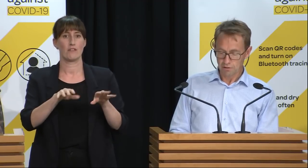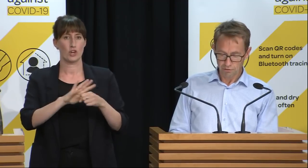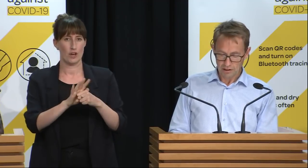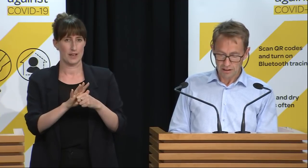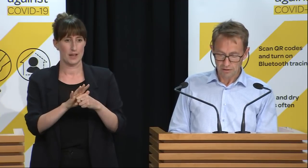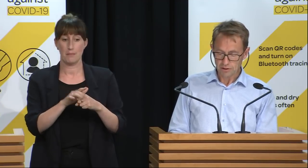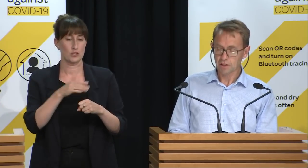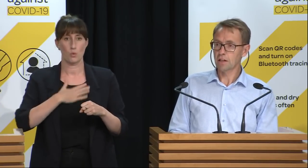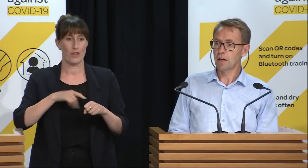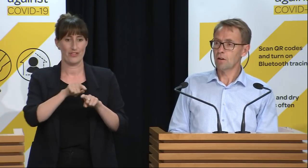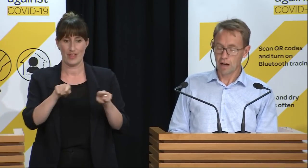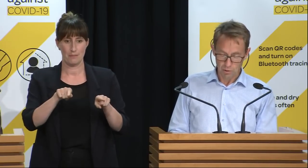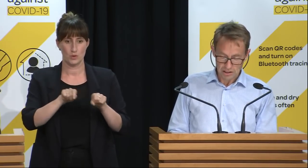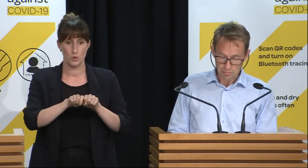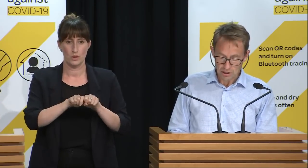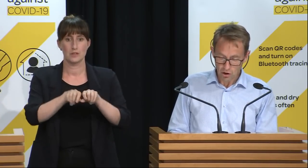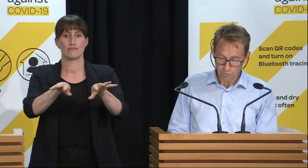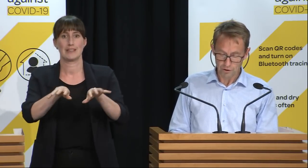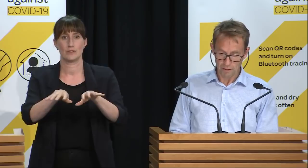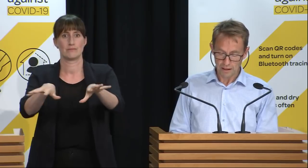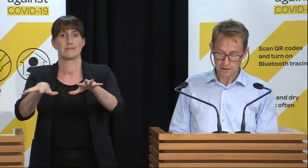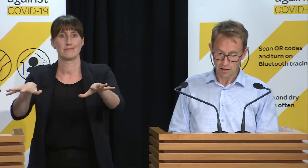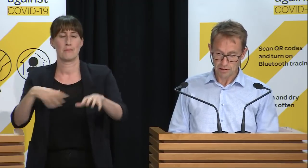going on and infecting others. We need to